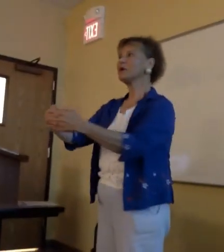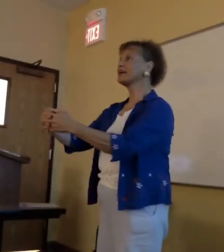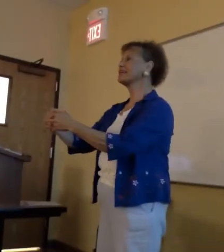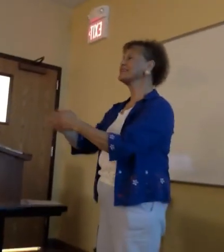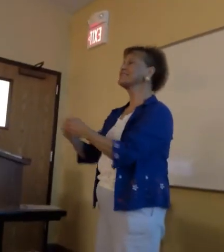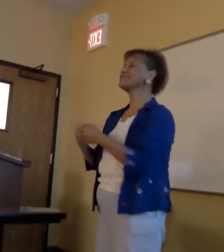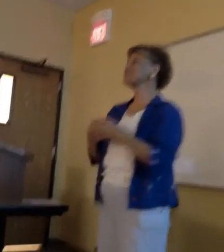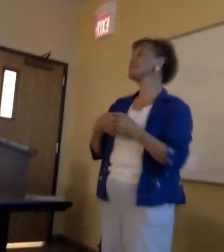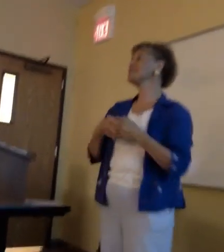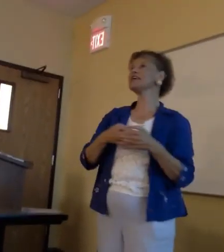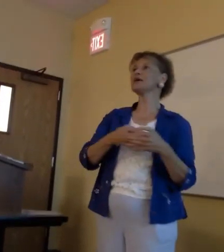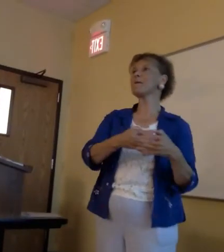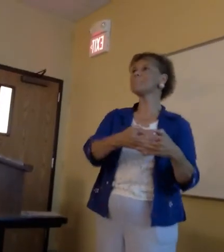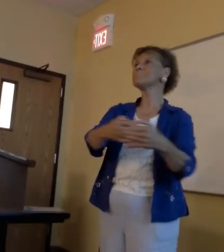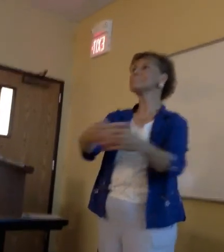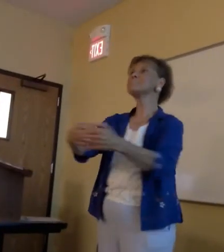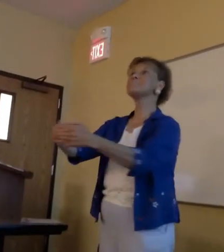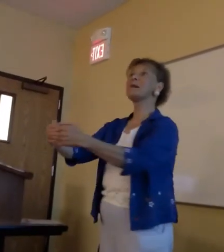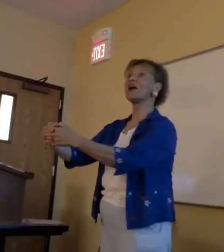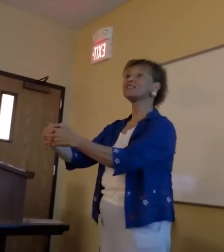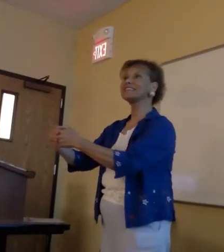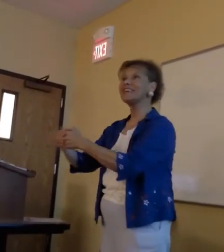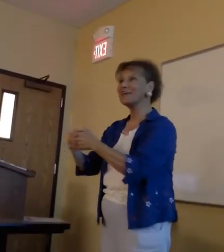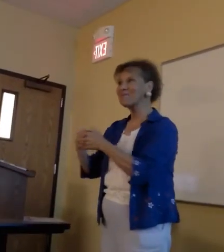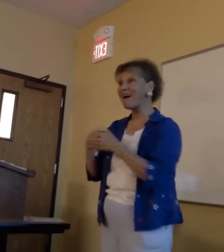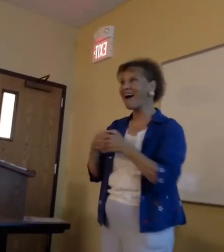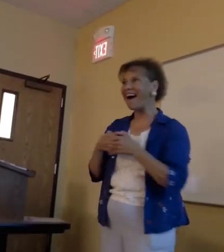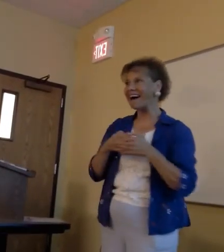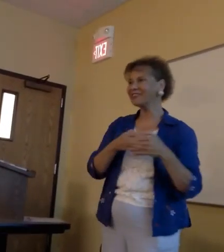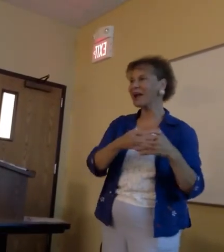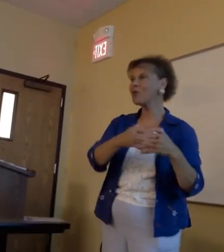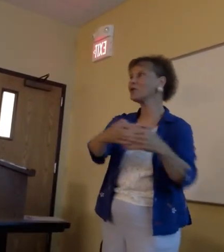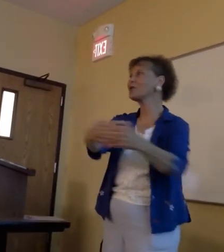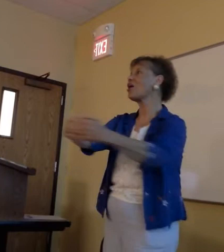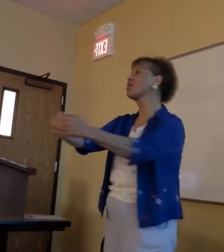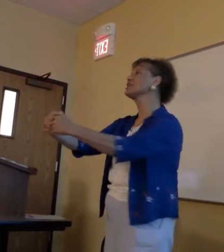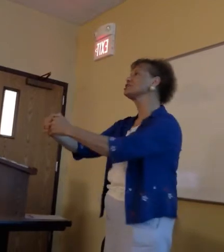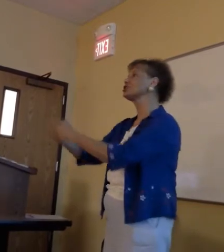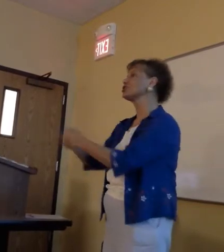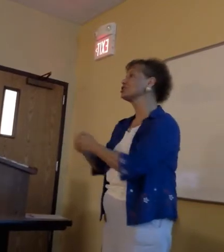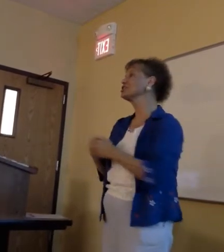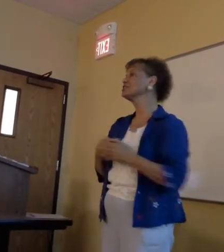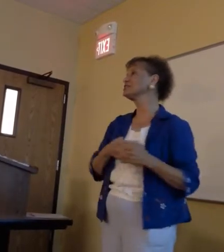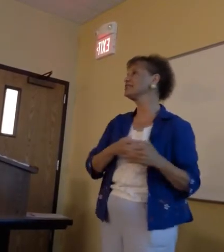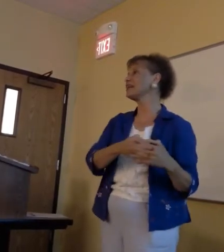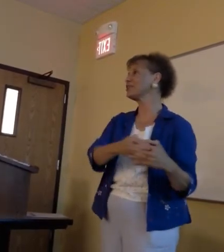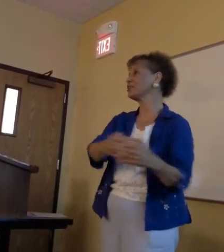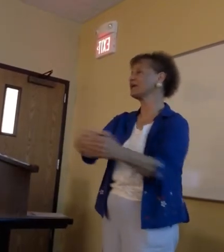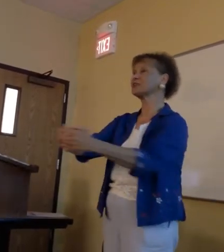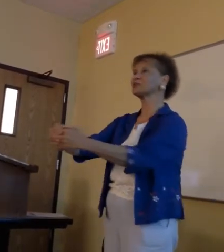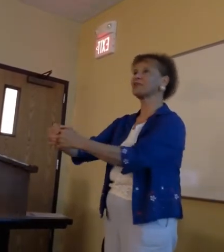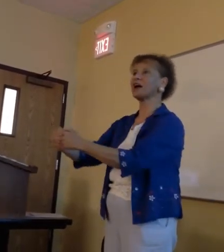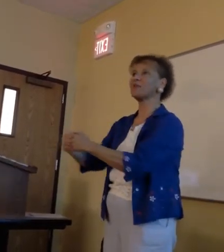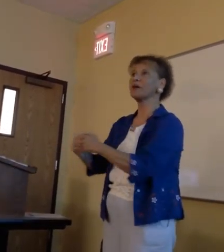America is the melting pot, right? Where we all get stirred together because we come,